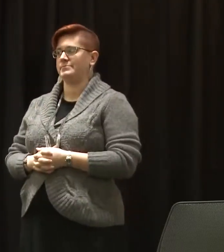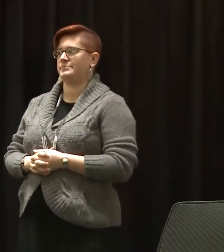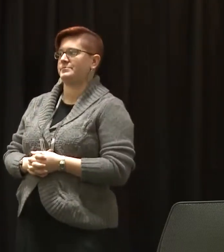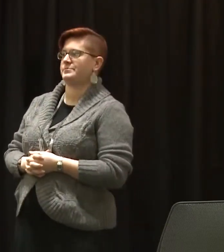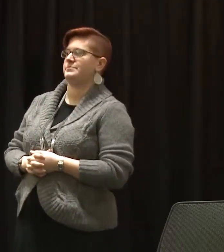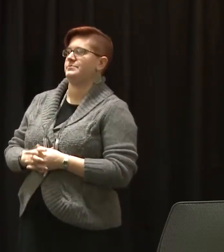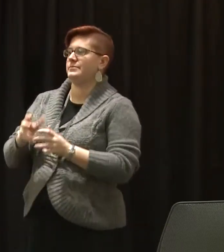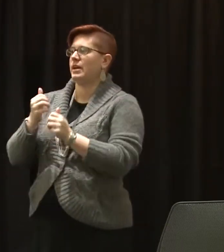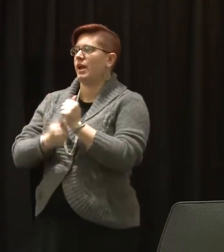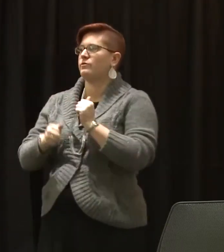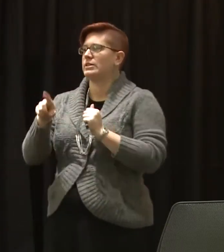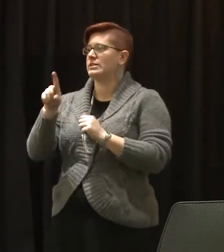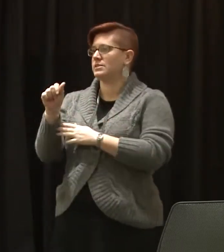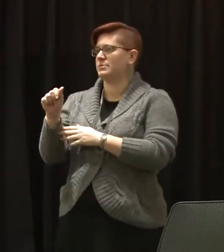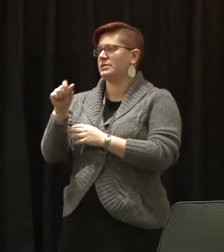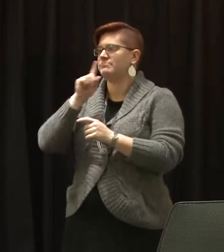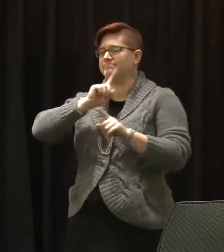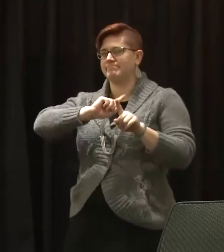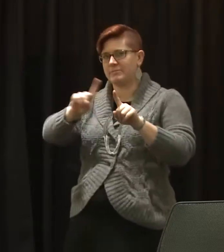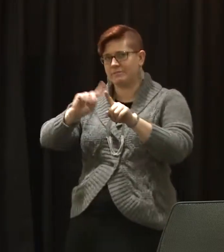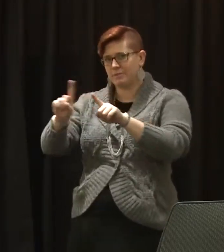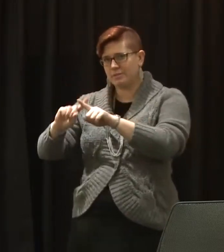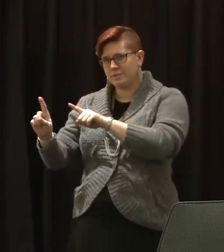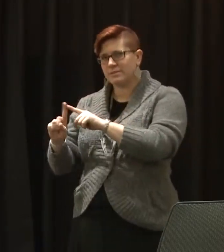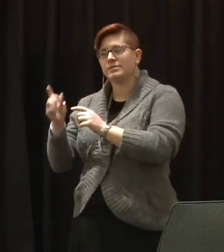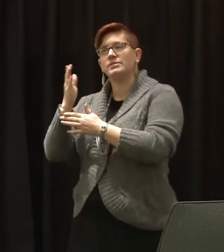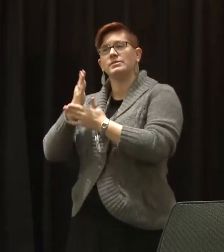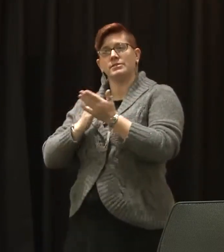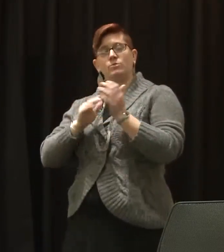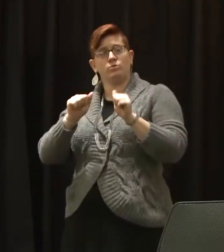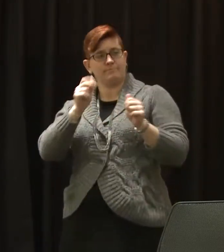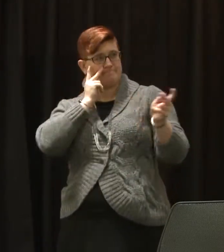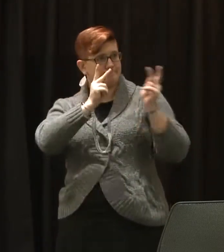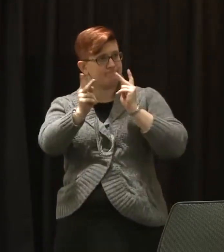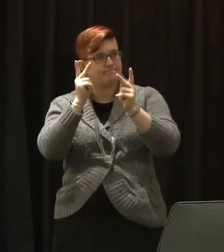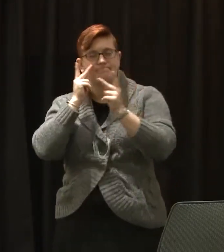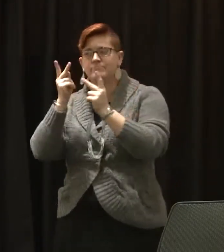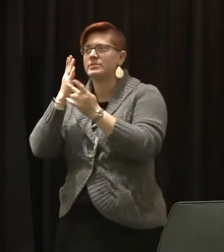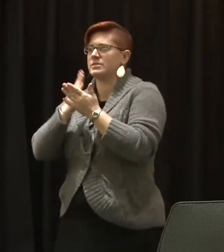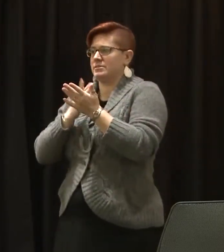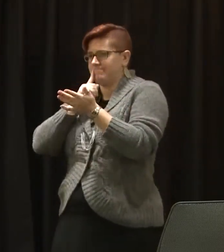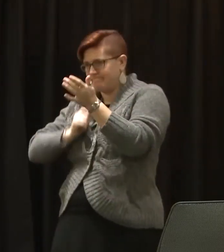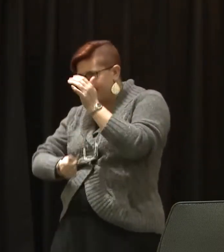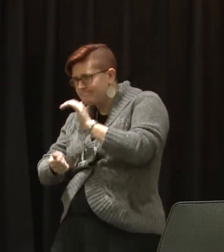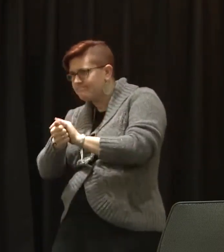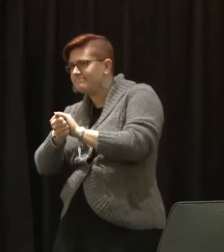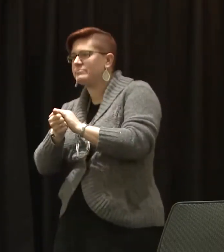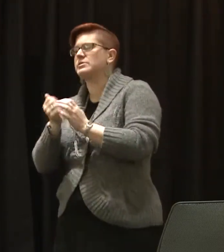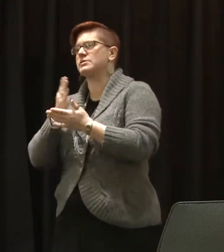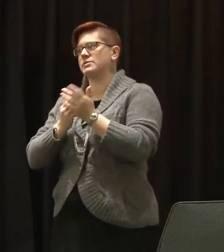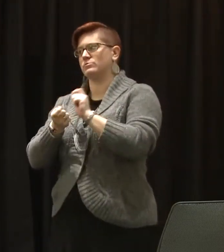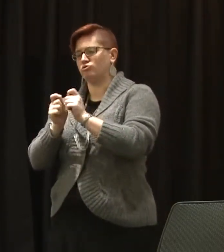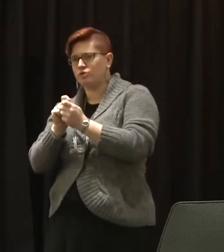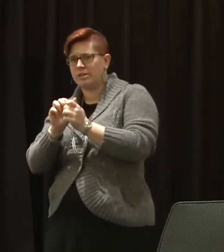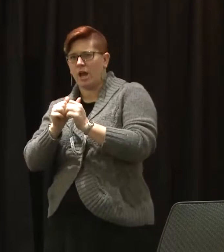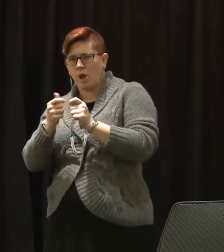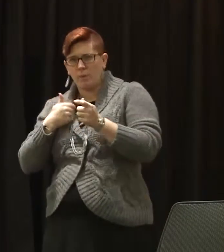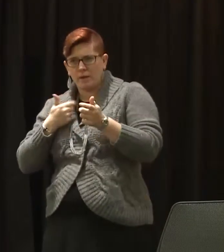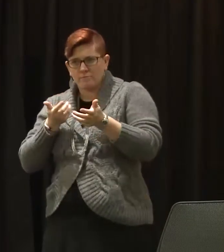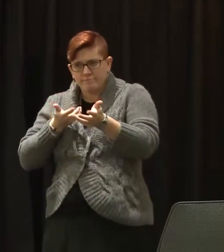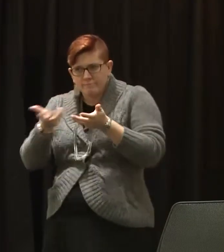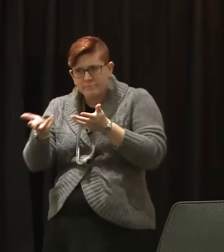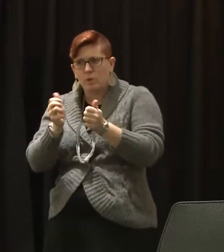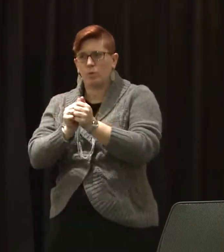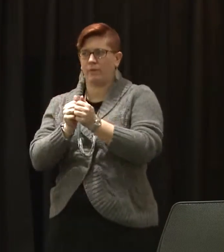Every disability is different. Some are visible and some are hidden. Some change how we move and interact with the